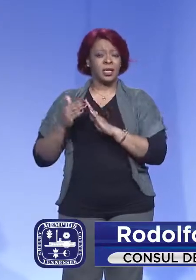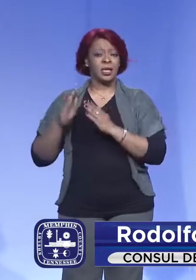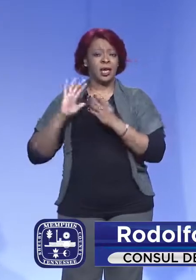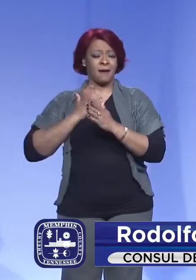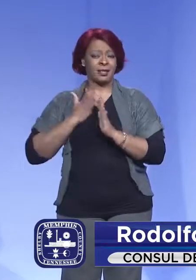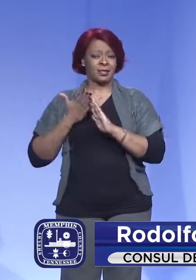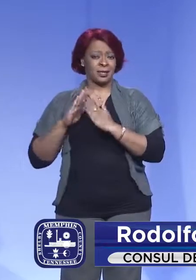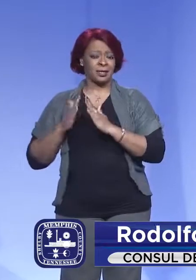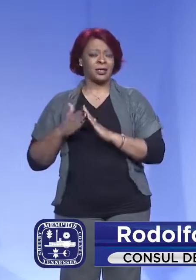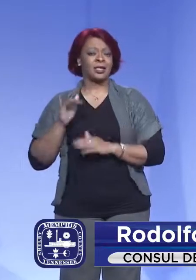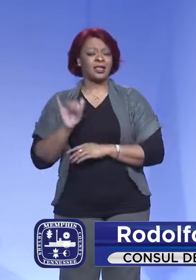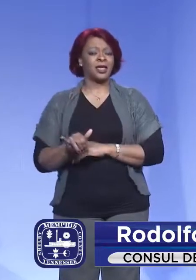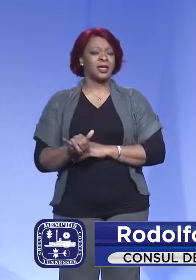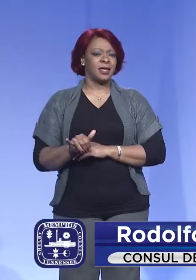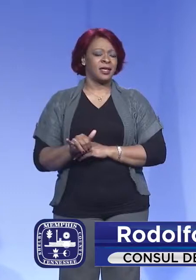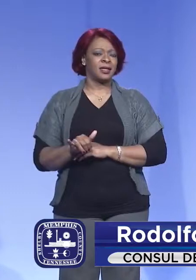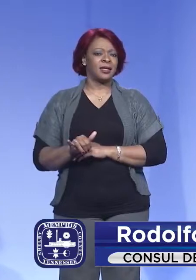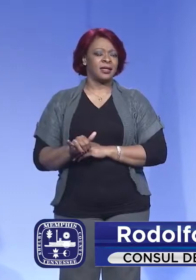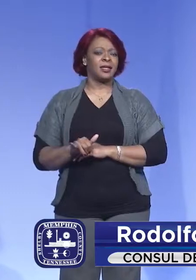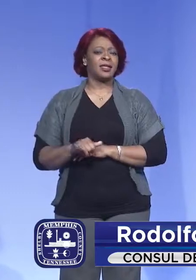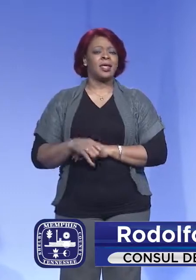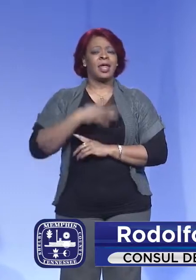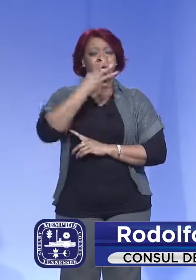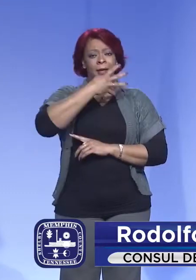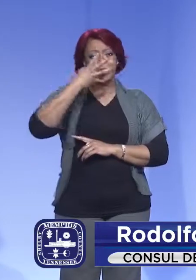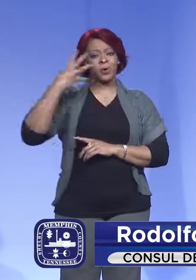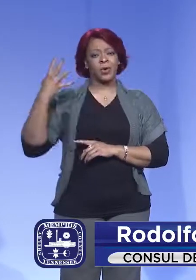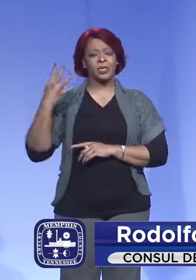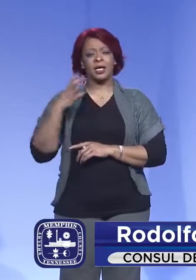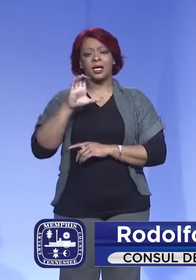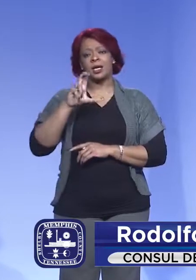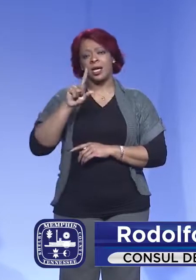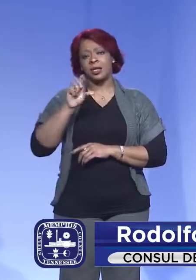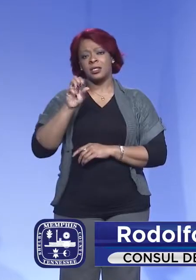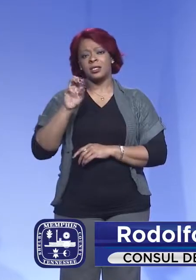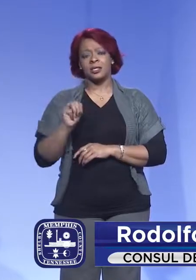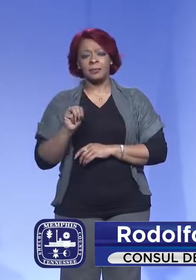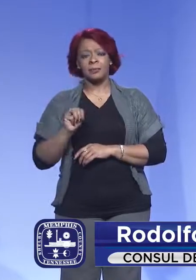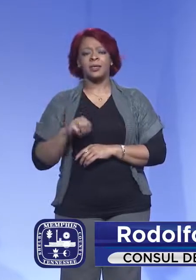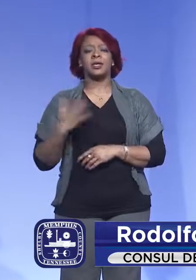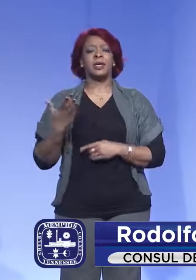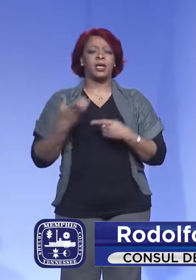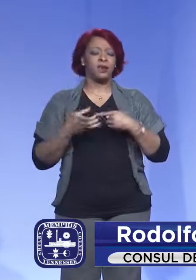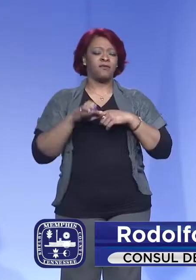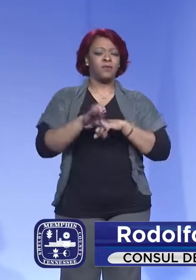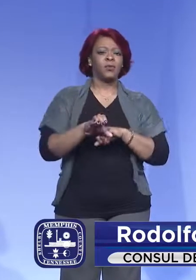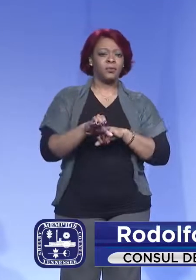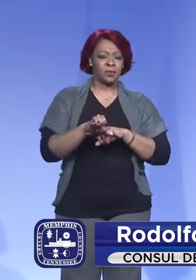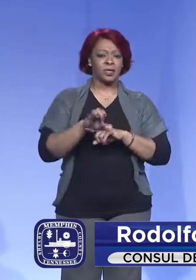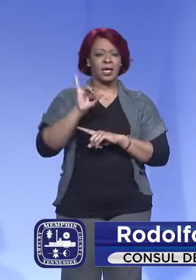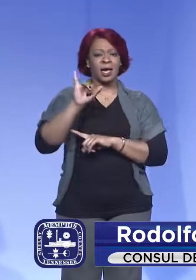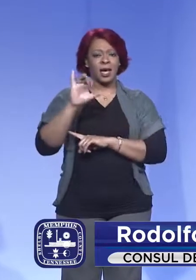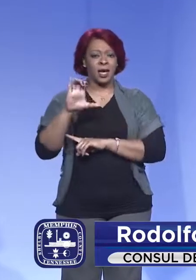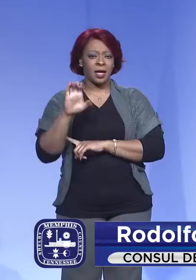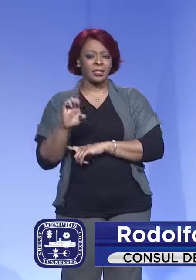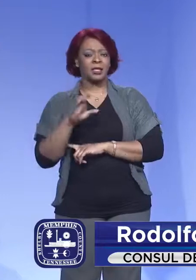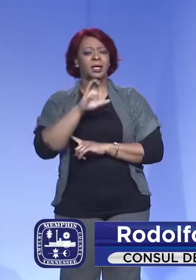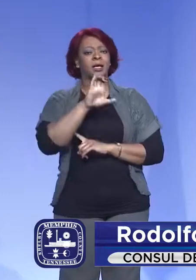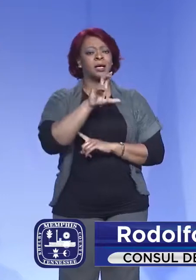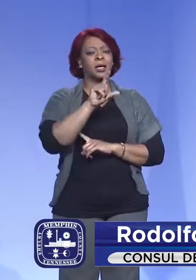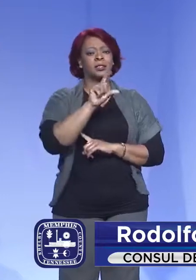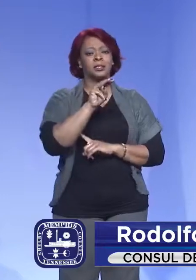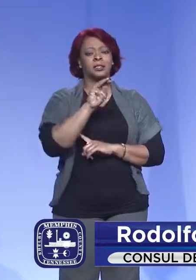that the Immigration and Customs Enforcement, ICE, and Customs and